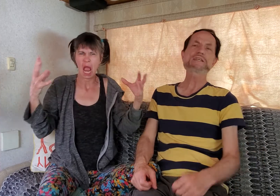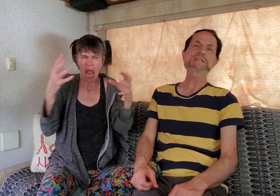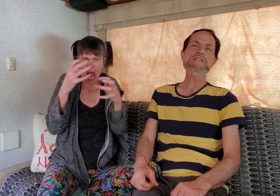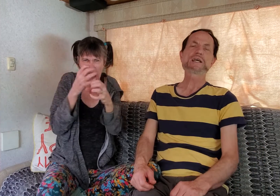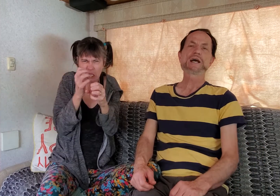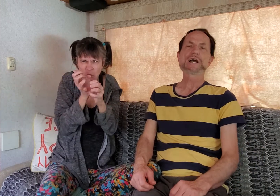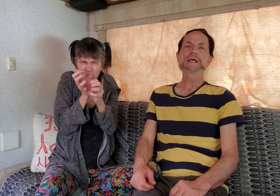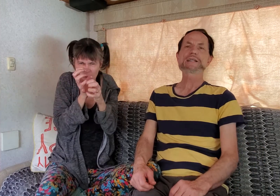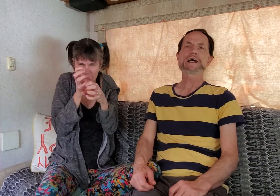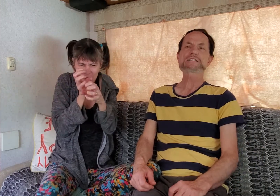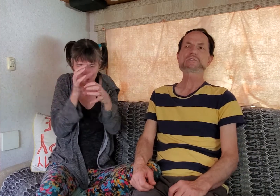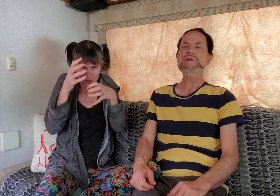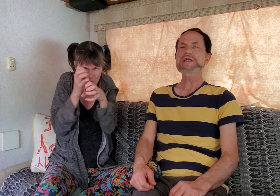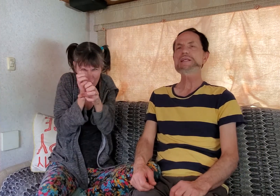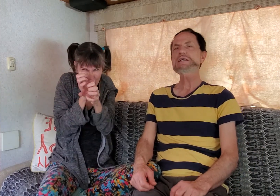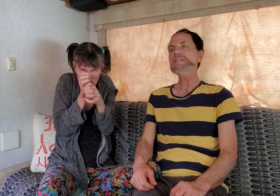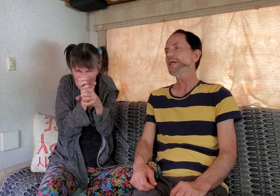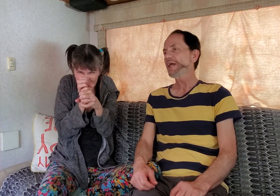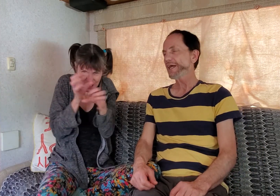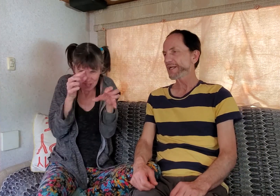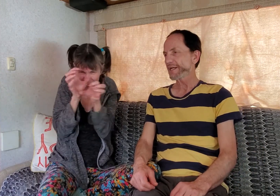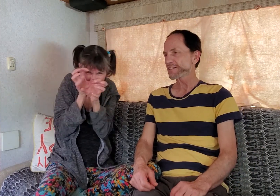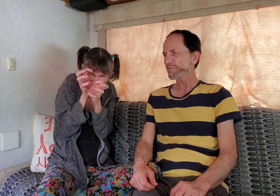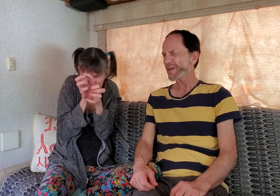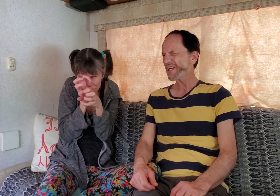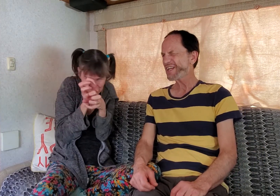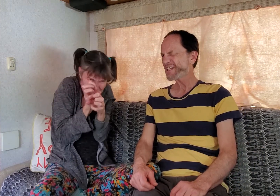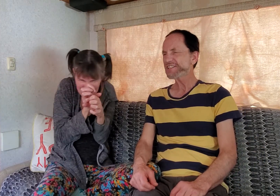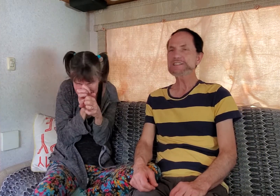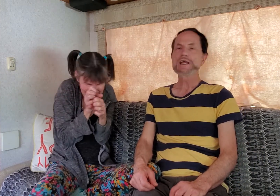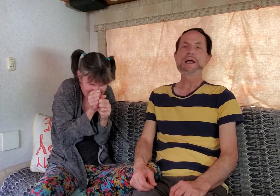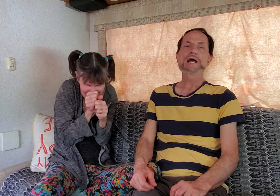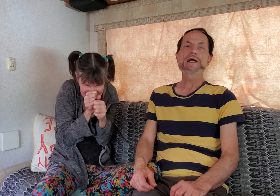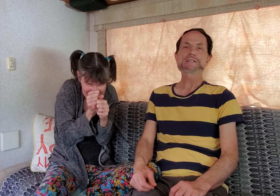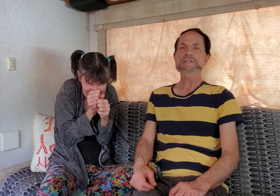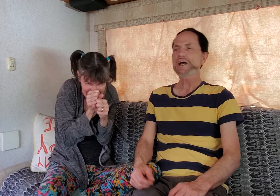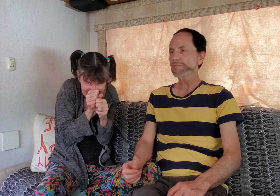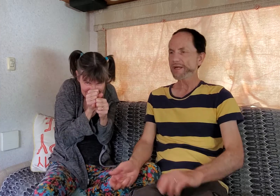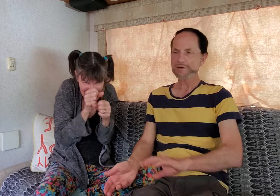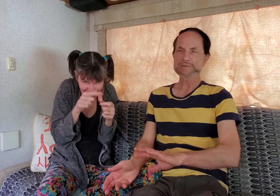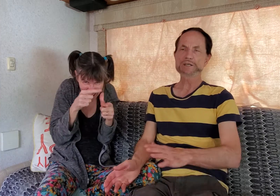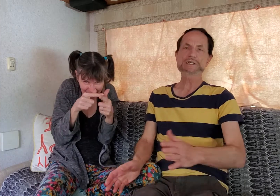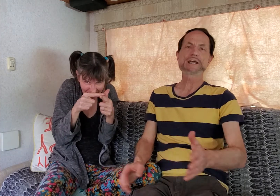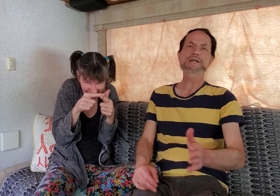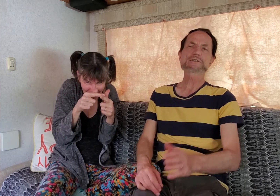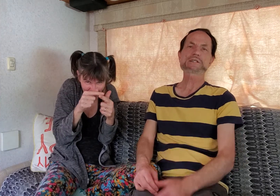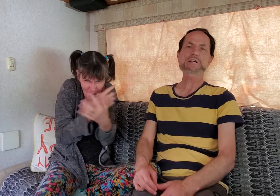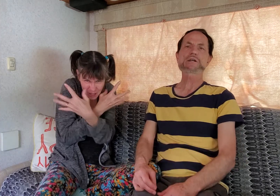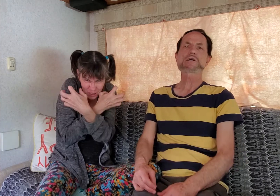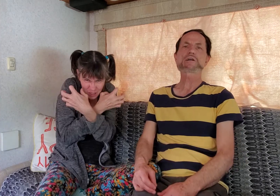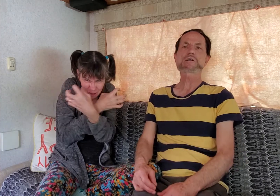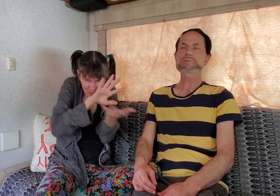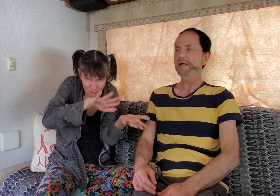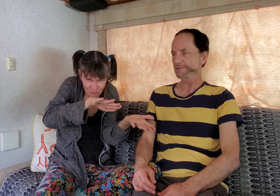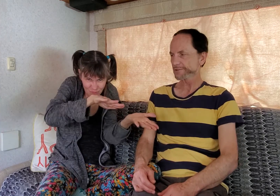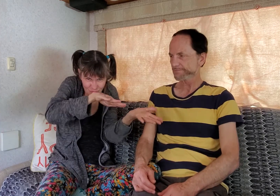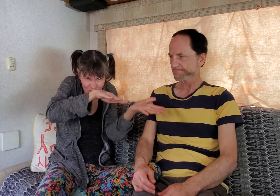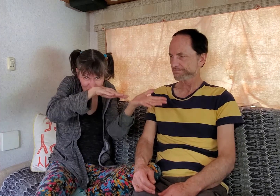squeezed, and I squeezed, and I squeezed until that bear fell down ker-plunk.